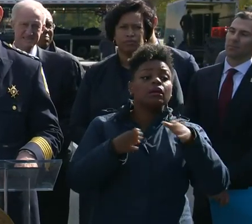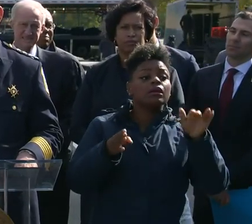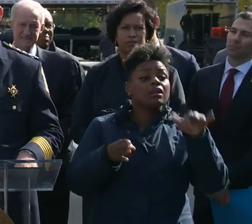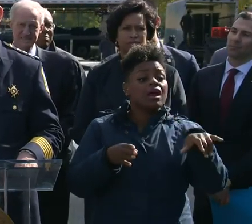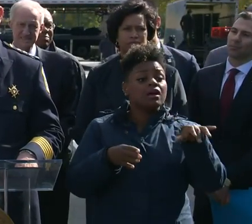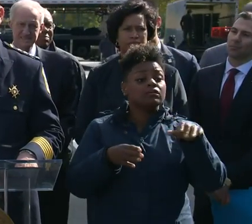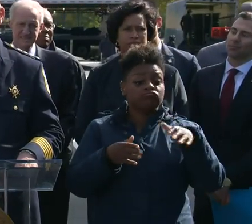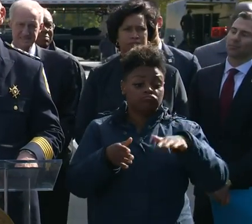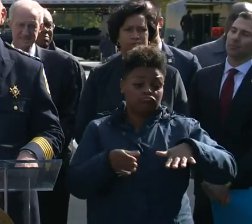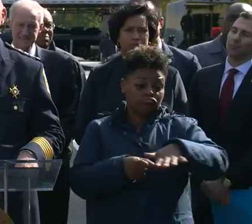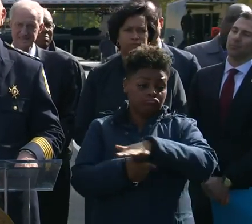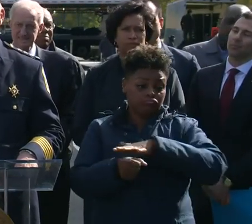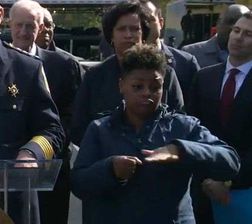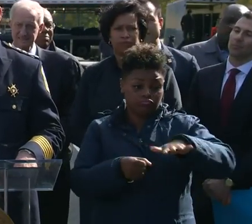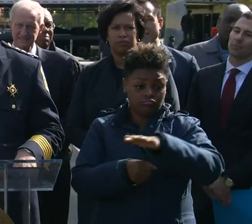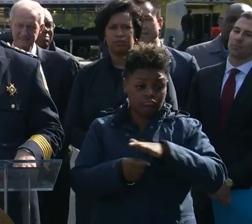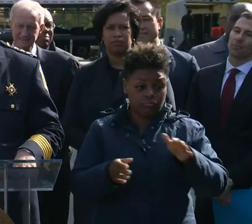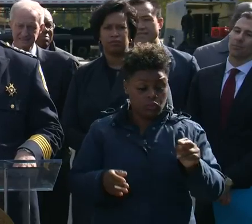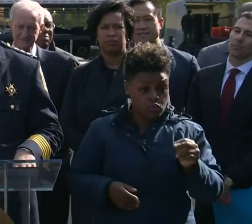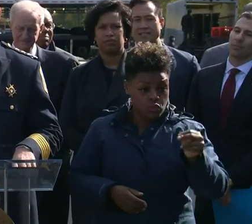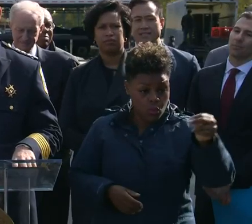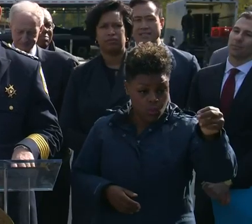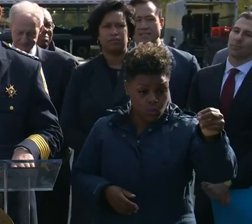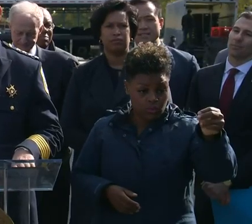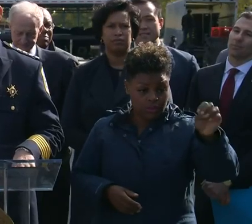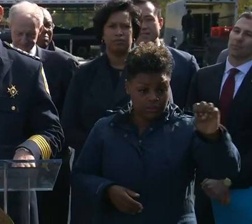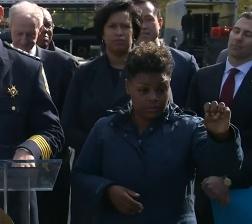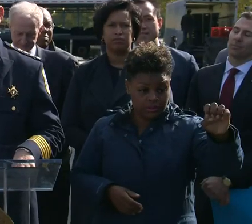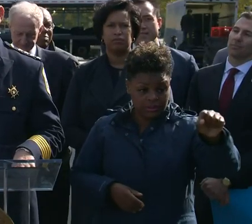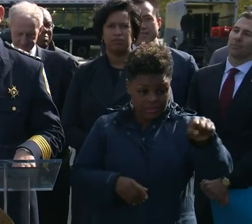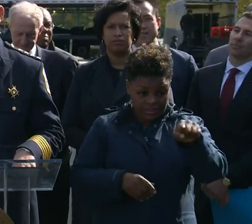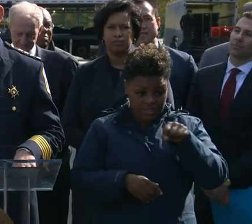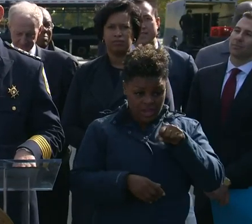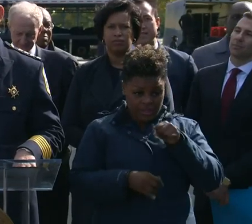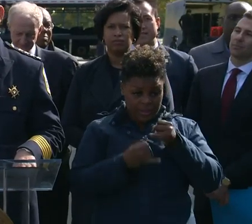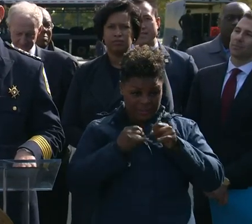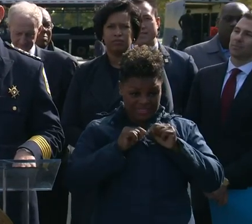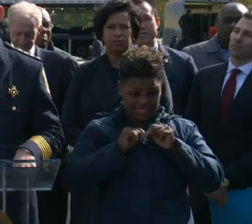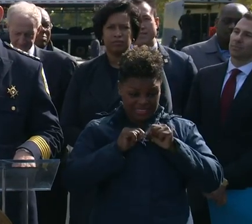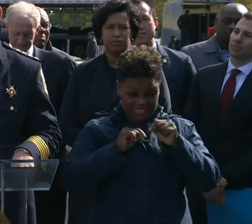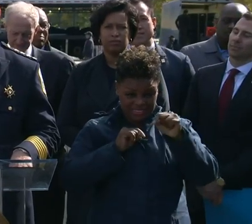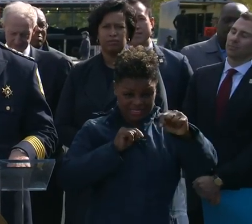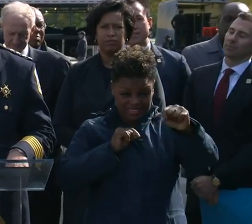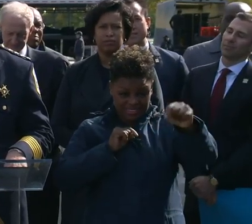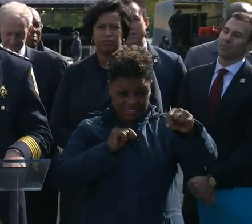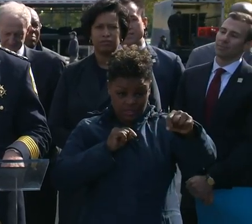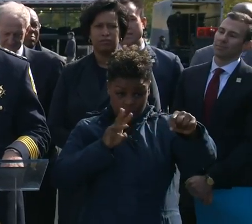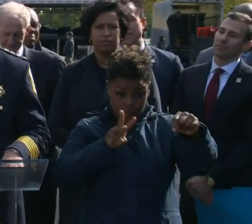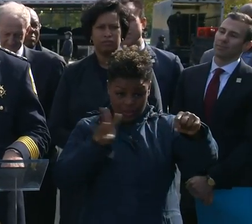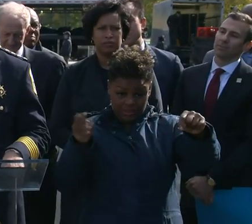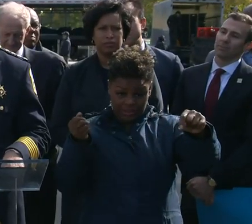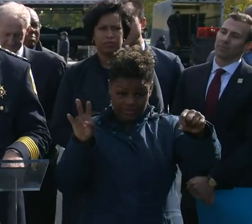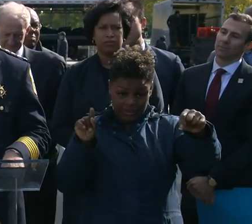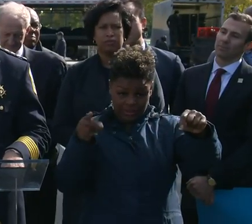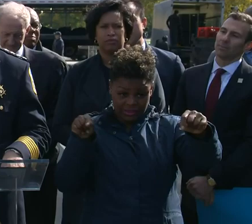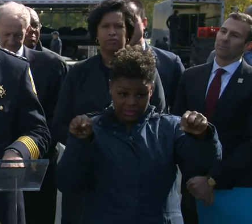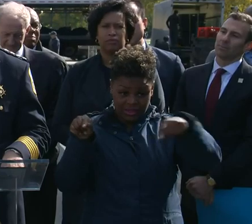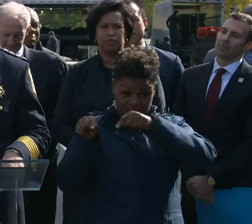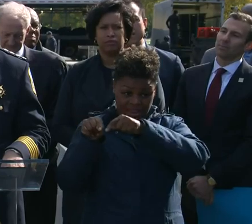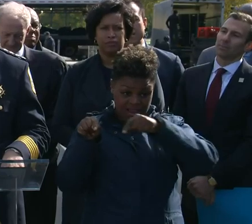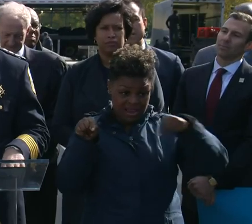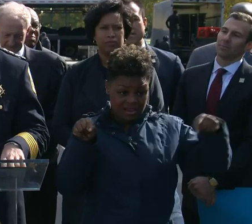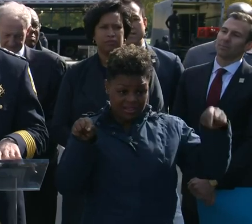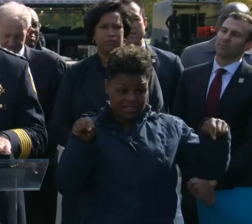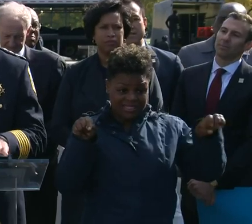the south is Independence, to the west it'll be 17th Street, and to the east it'll be